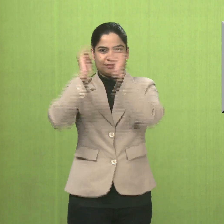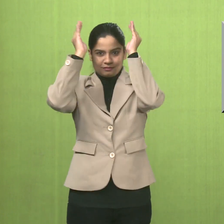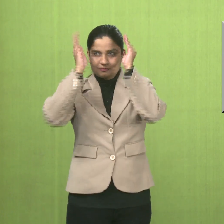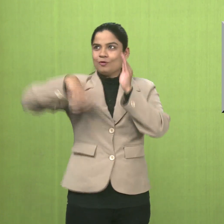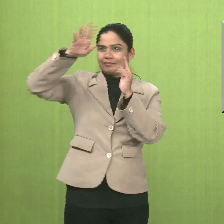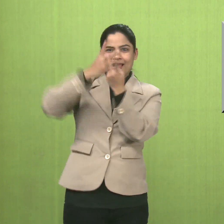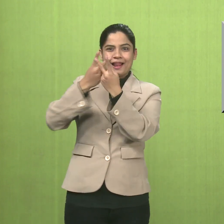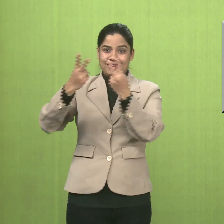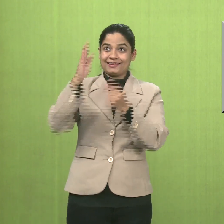is child labor?